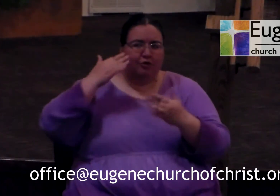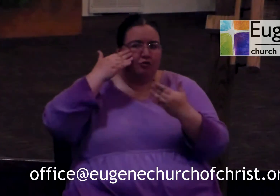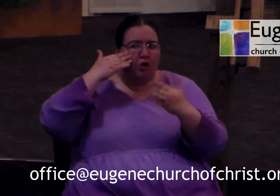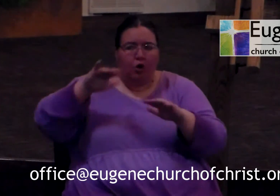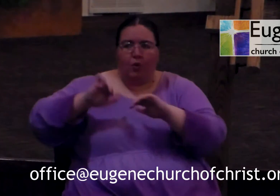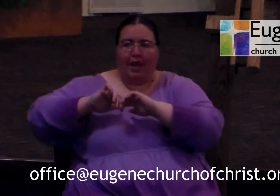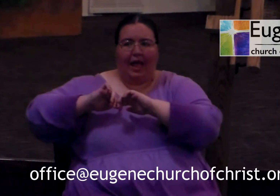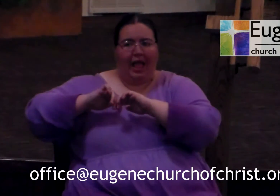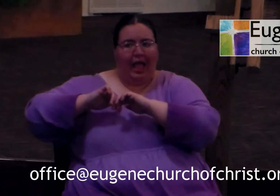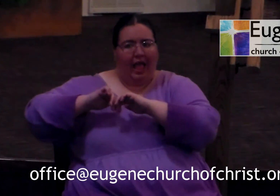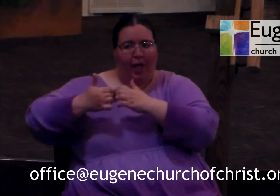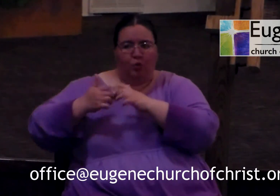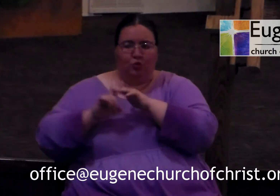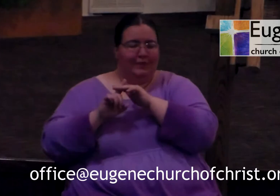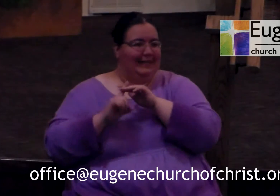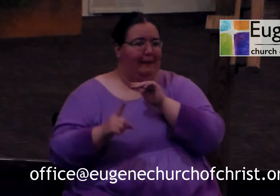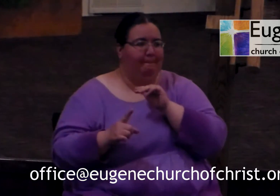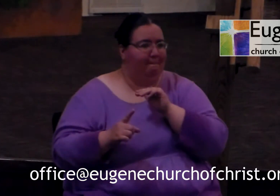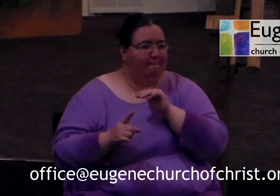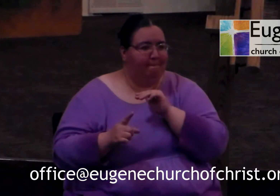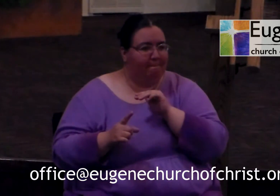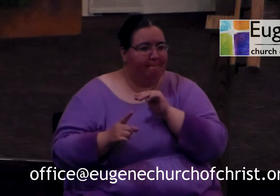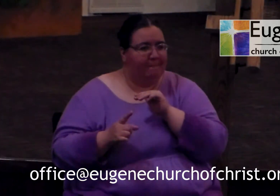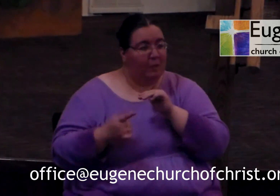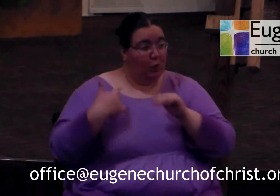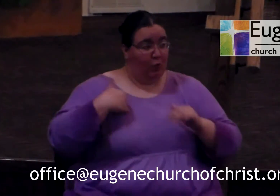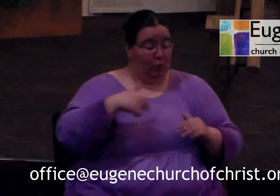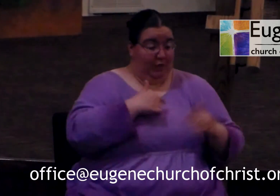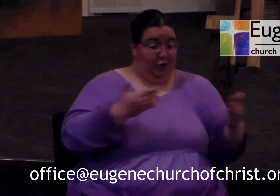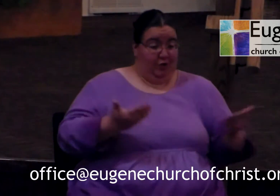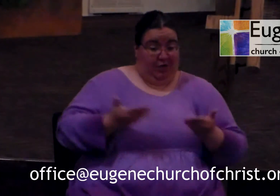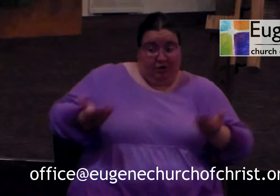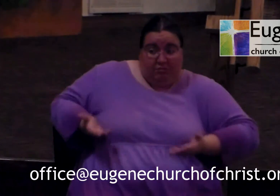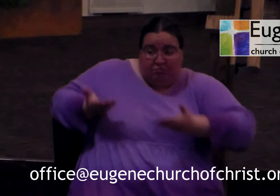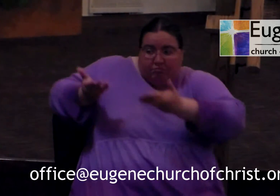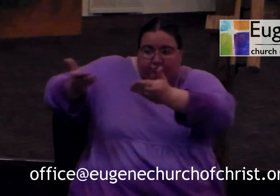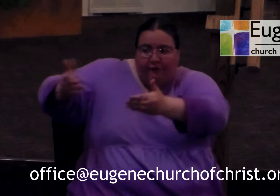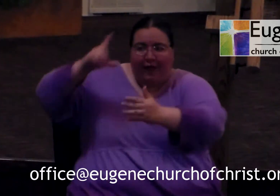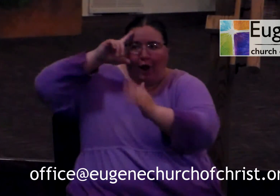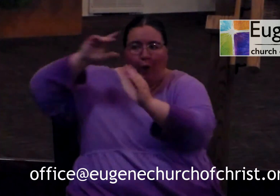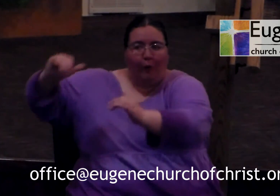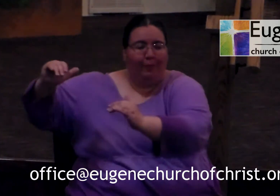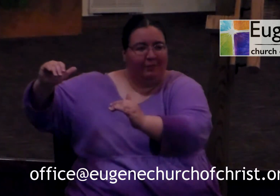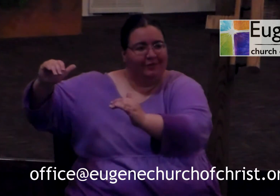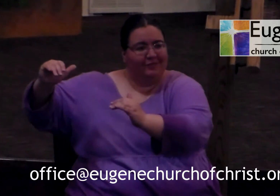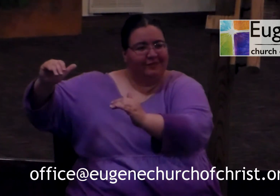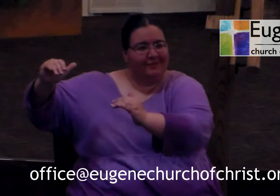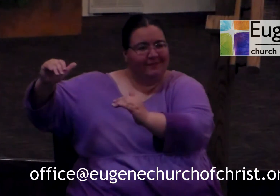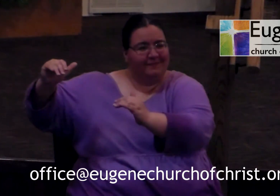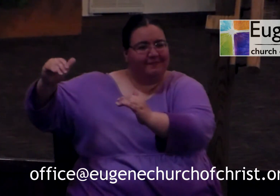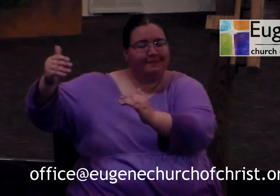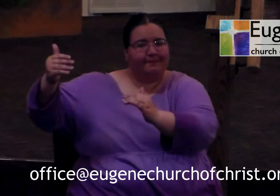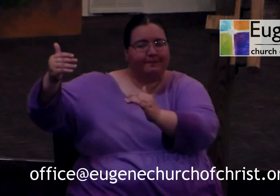And for us, we are here to provide hope. For Peter, we find a very different ending to the